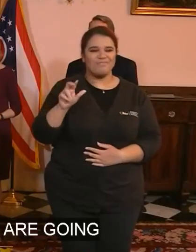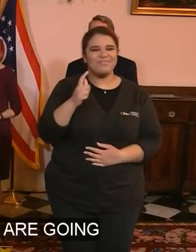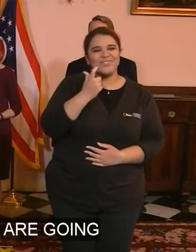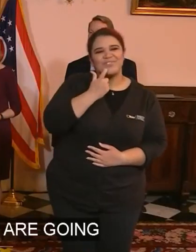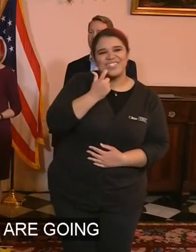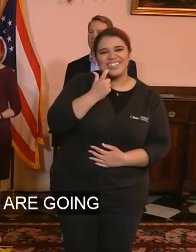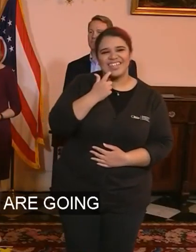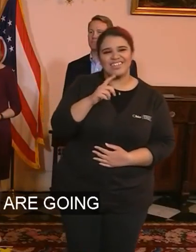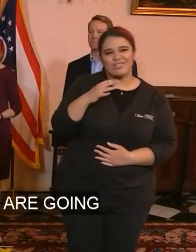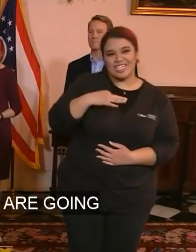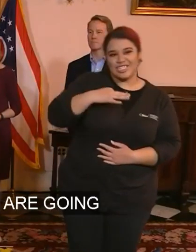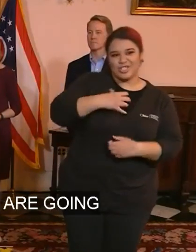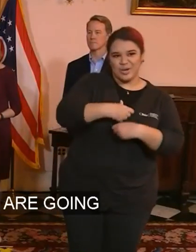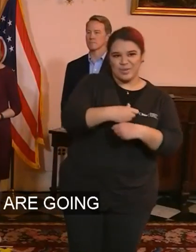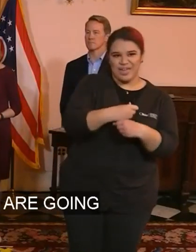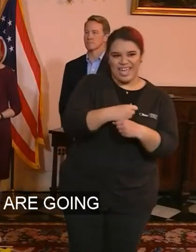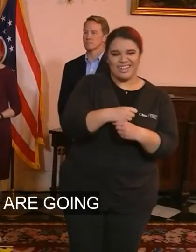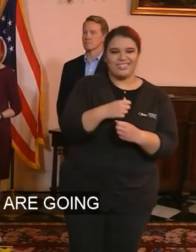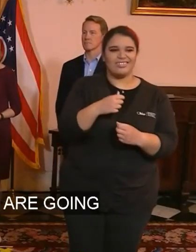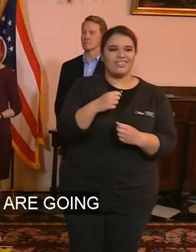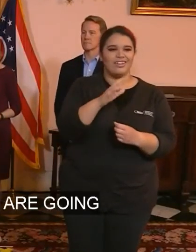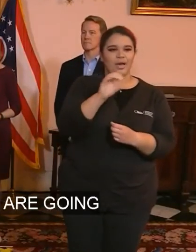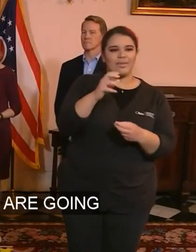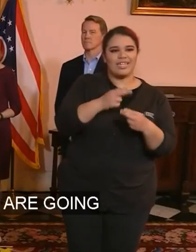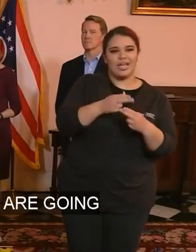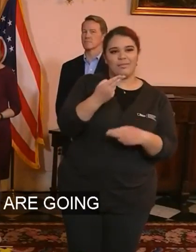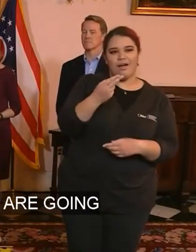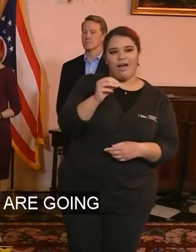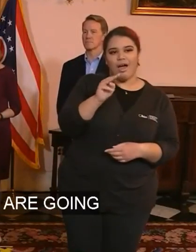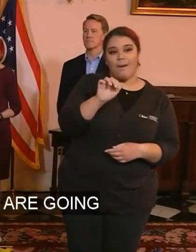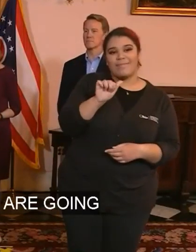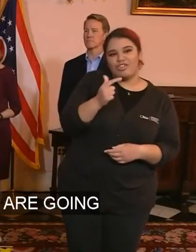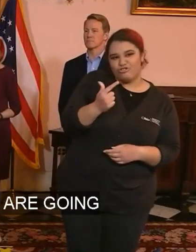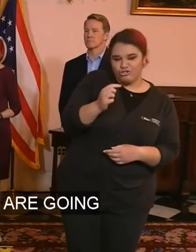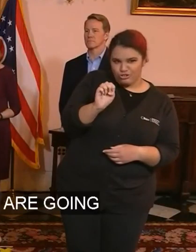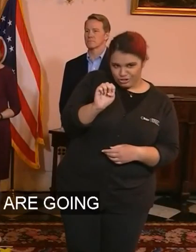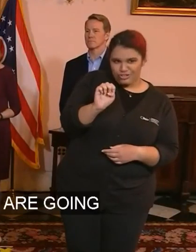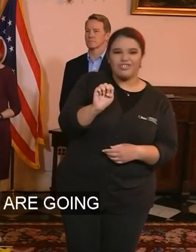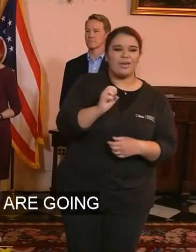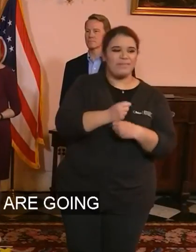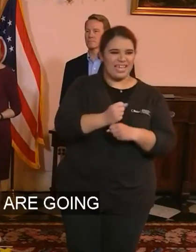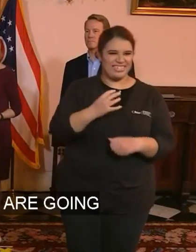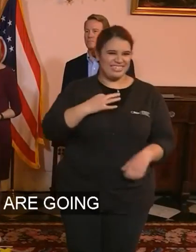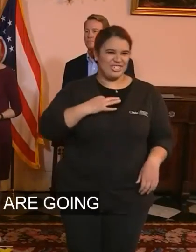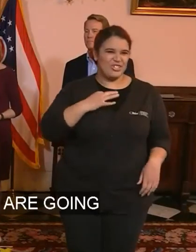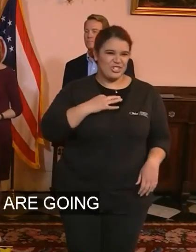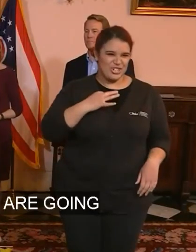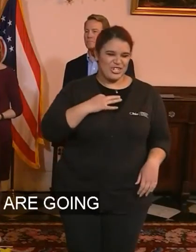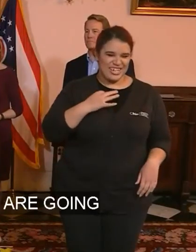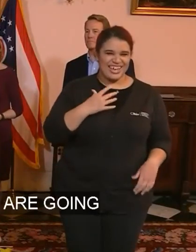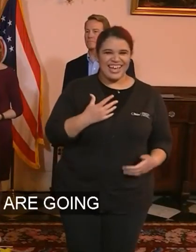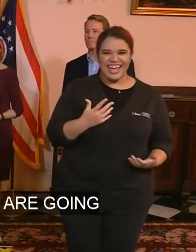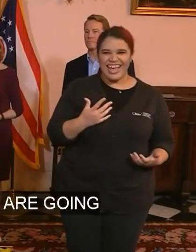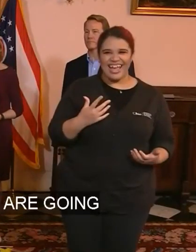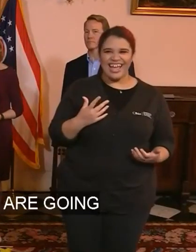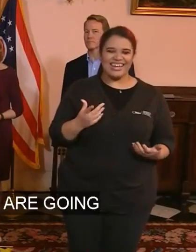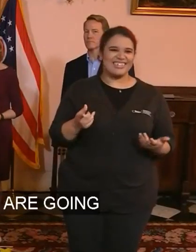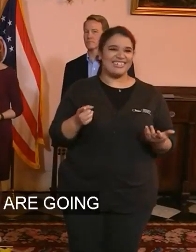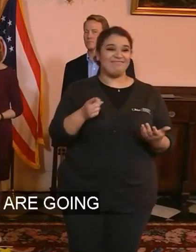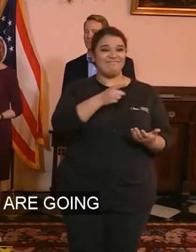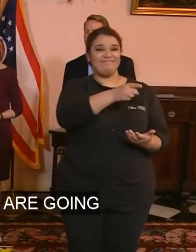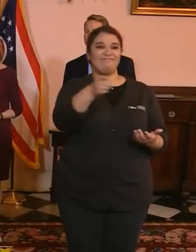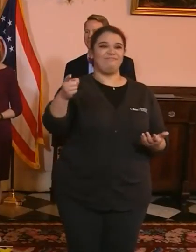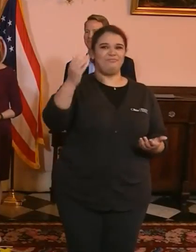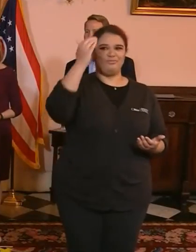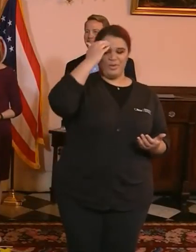company Homage, and they had a conversation with me. And I said something to them, you know, I'm the person you know now because I've been